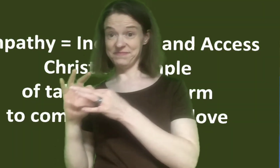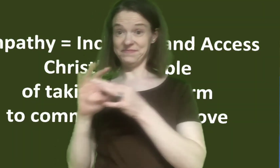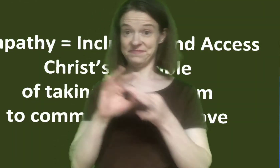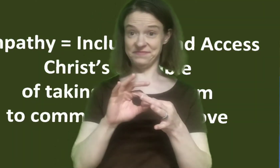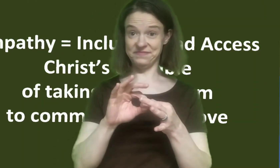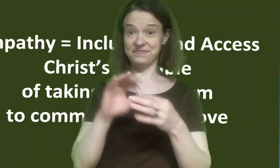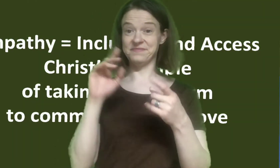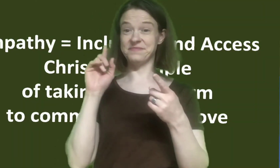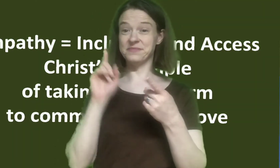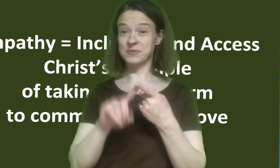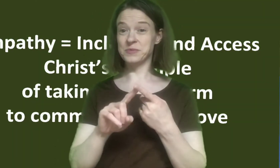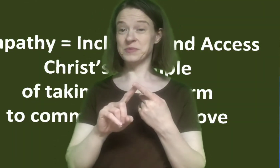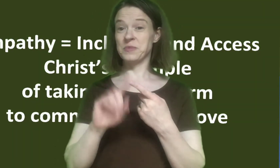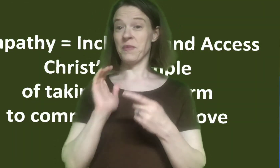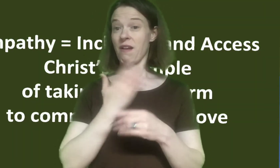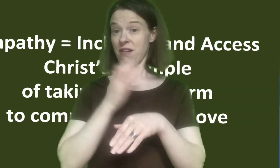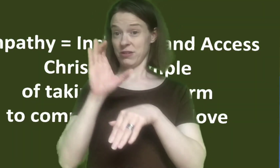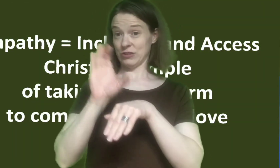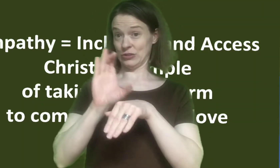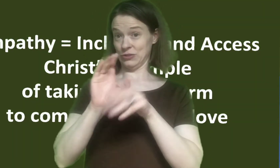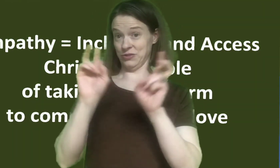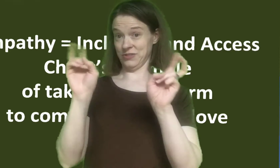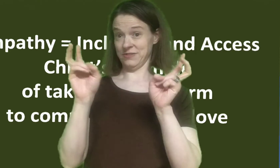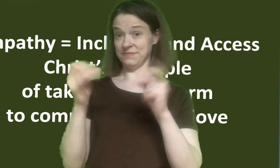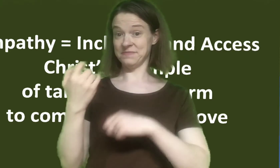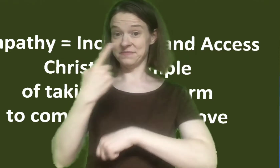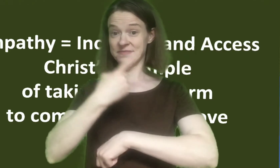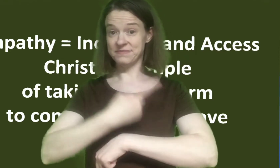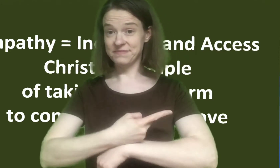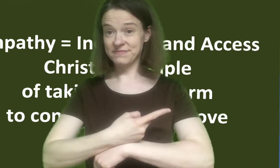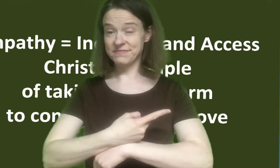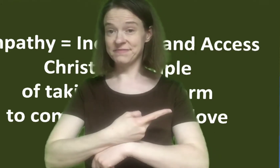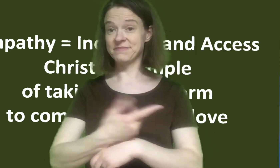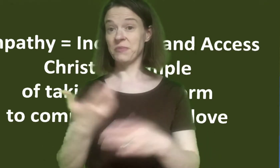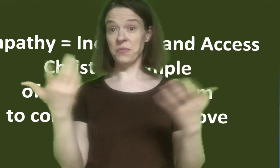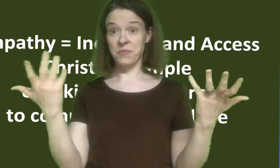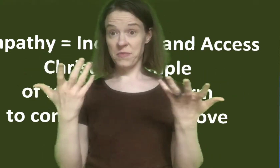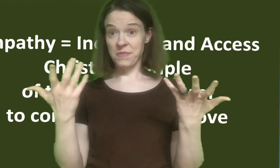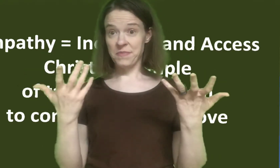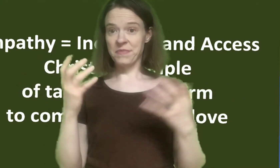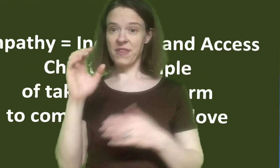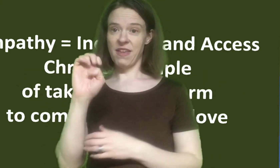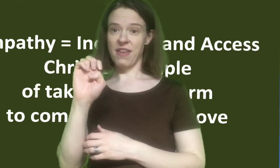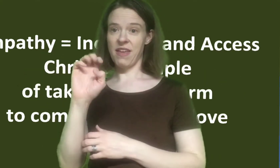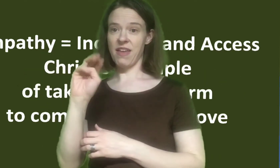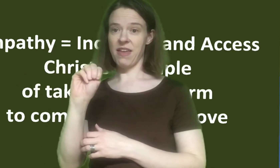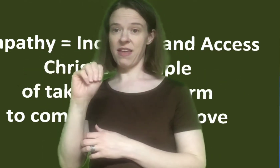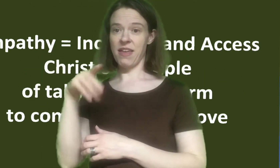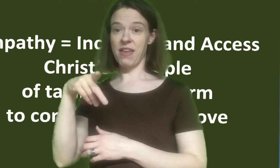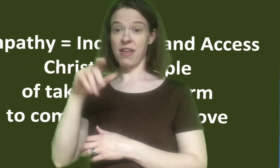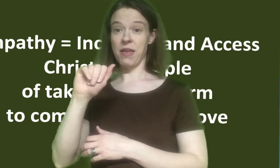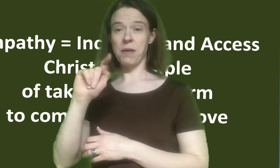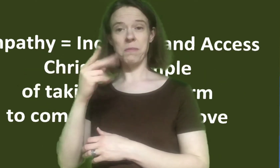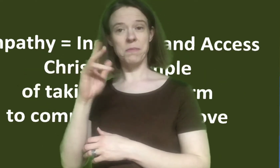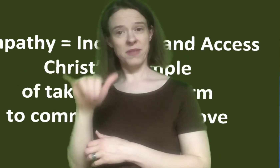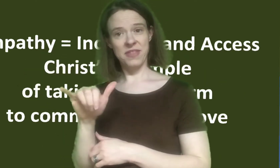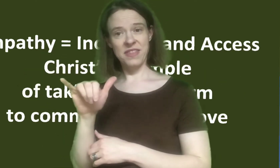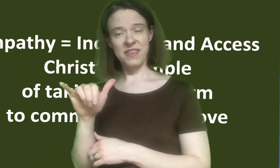And that leads us to our church topic for today, which is empathy.